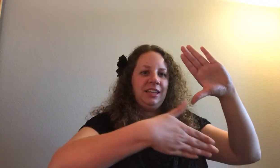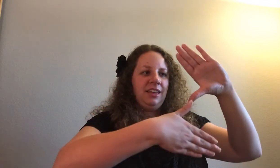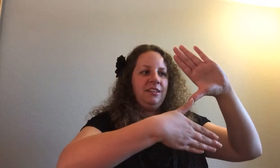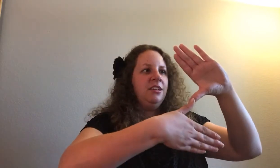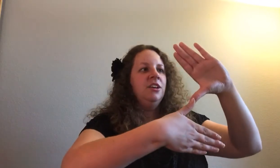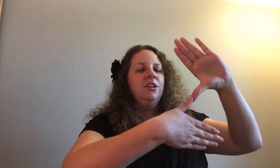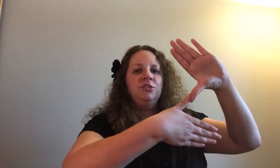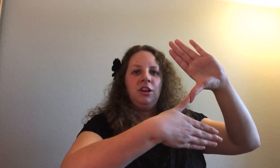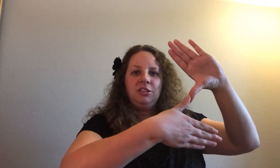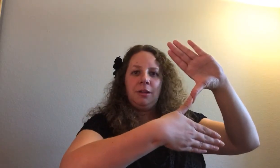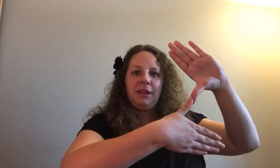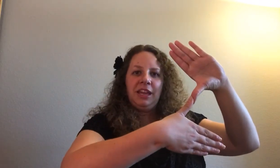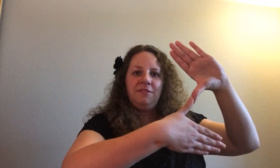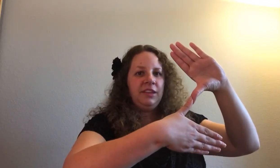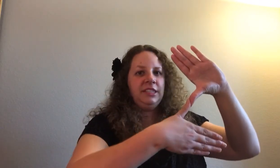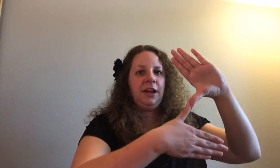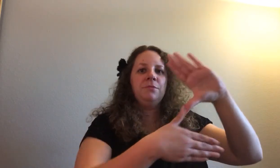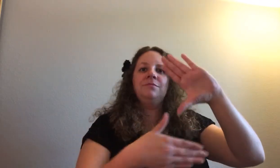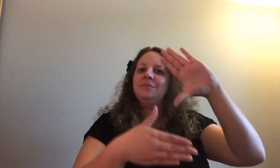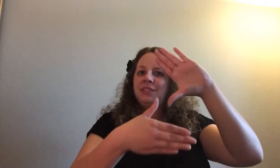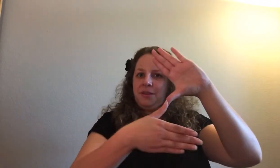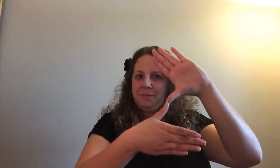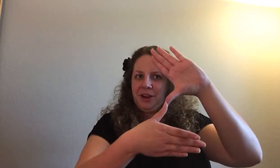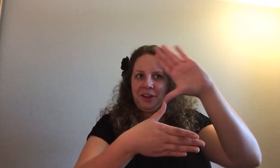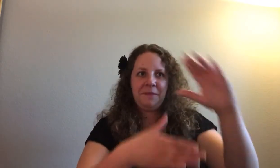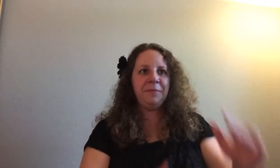in, non-dominant hand facing out. South America.